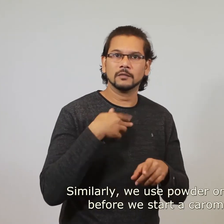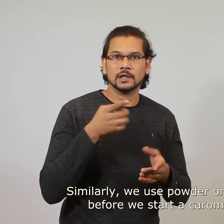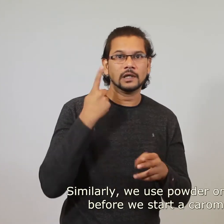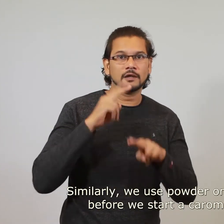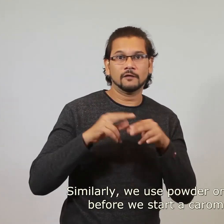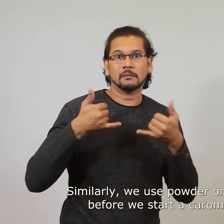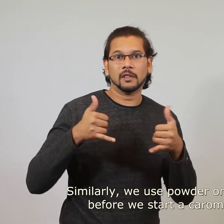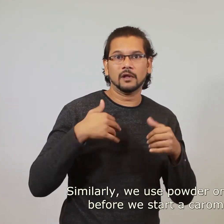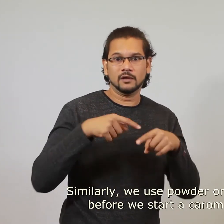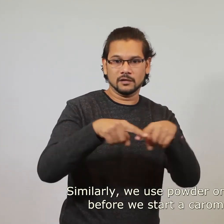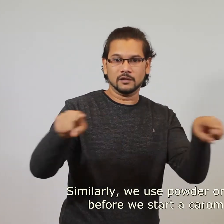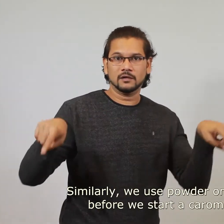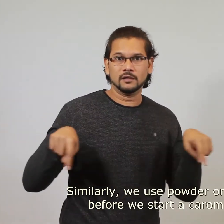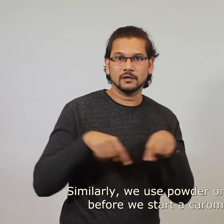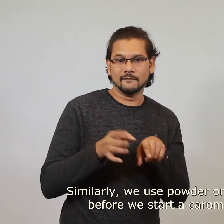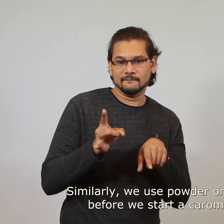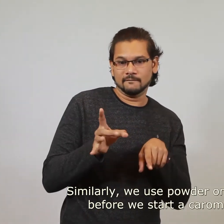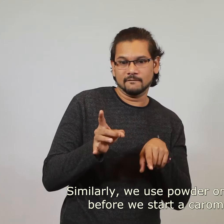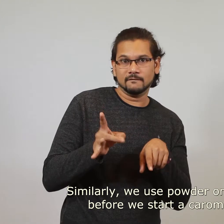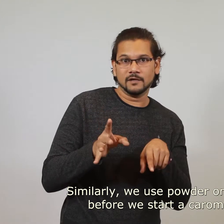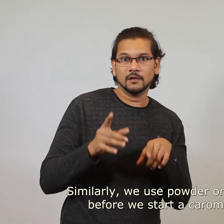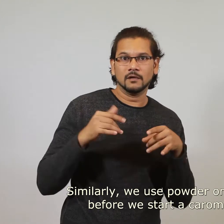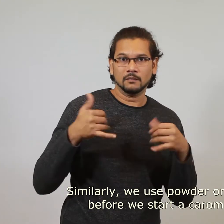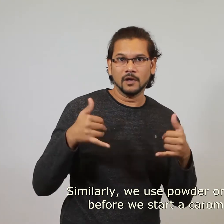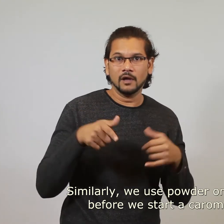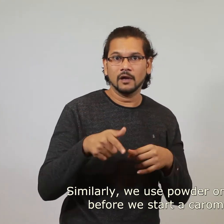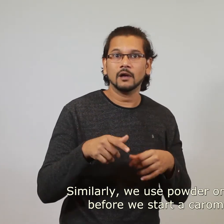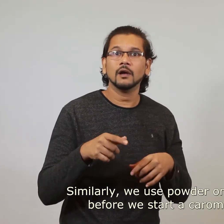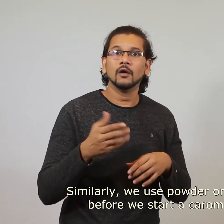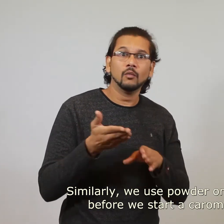Similarly, we use powder on the board before we start a carom game.